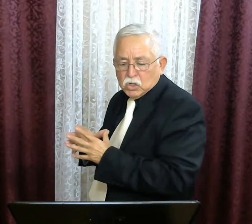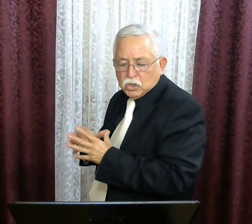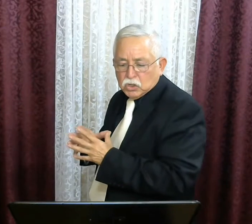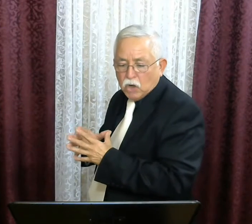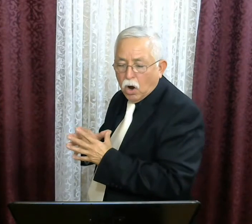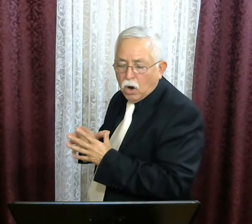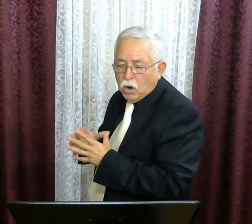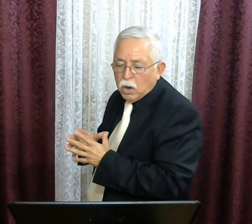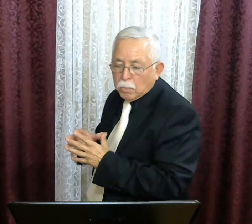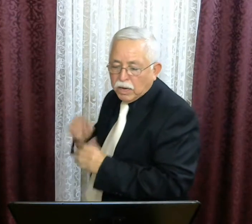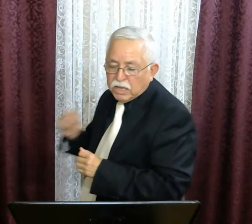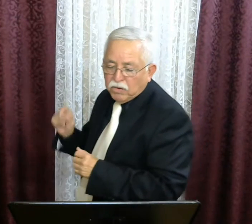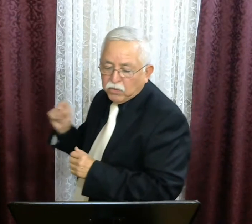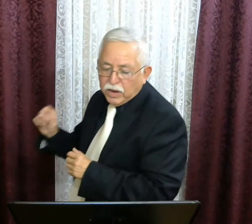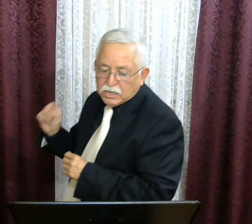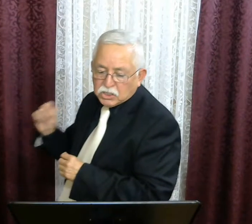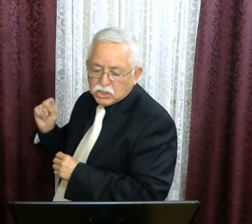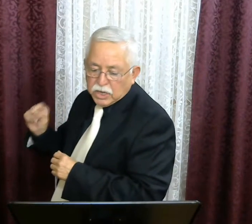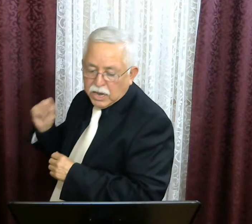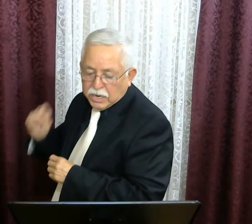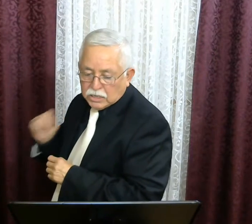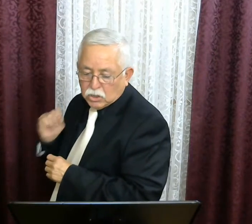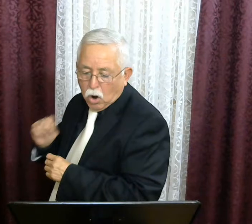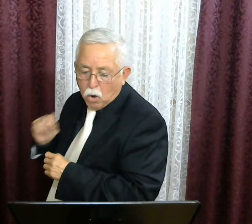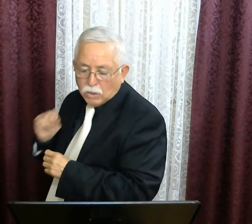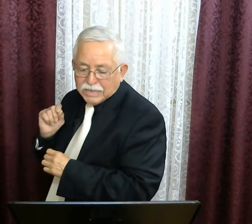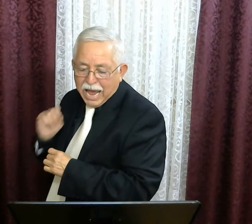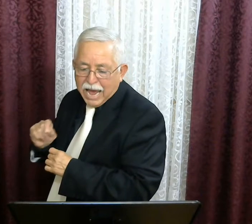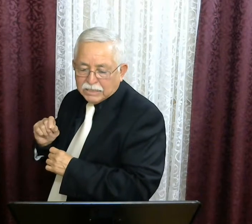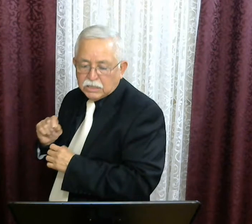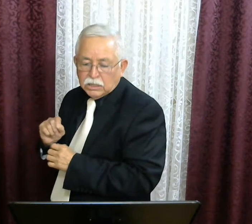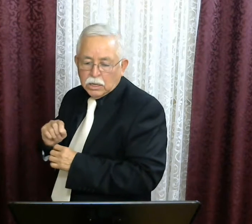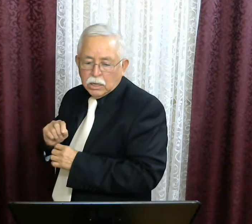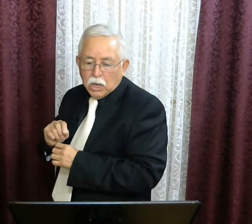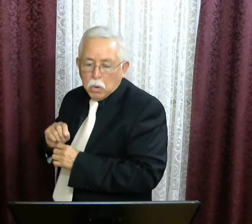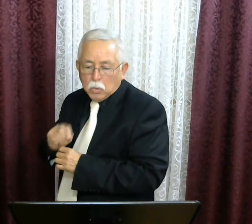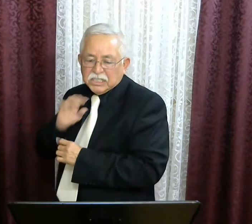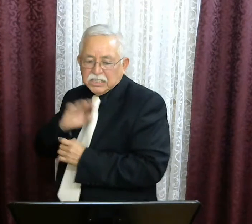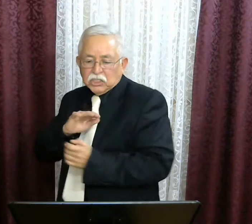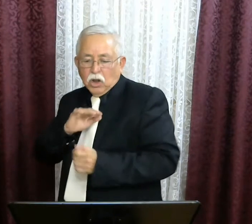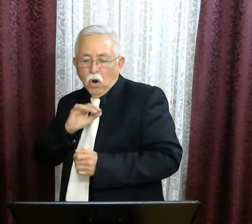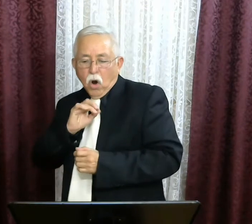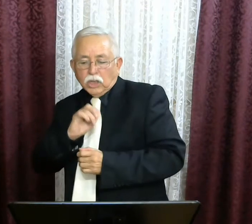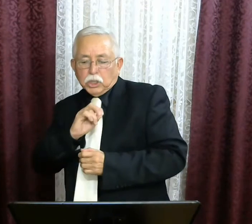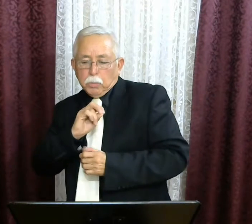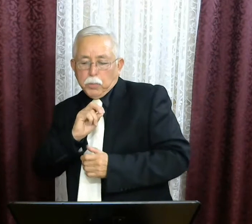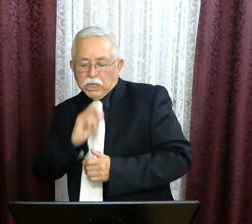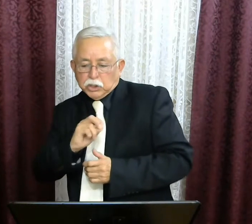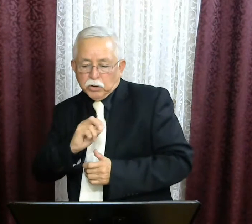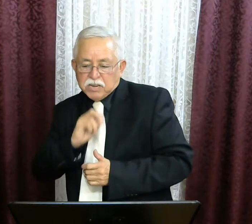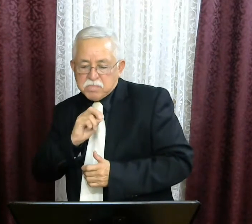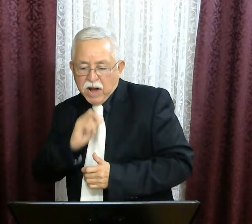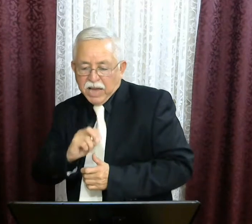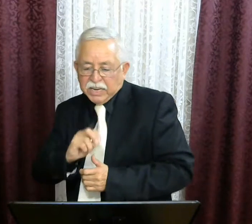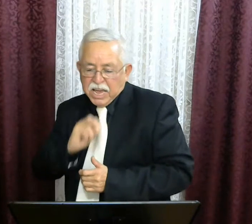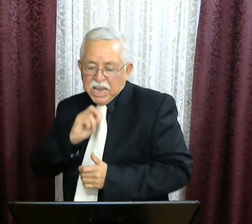So, my dear friends, he's always acting with this large picture in mind,